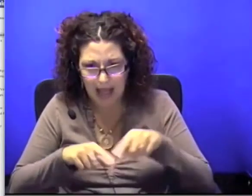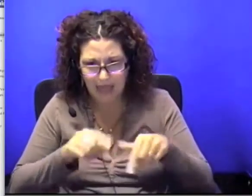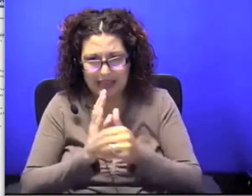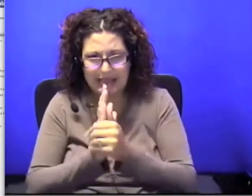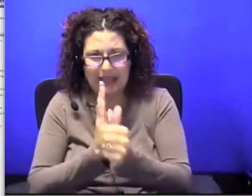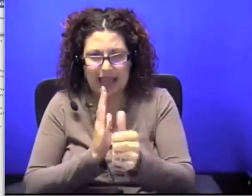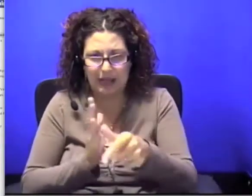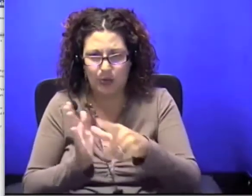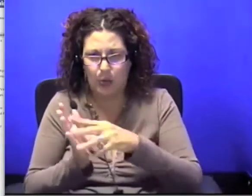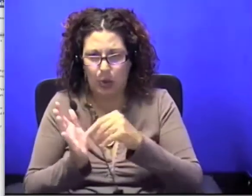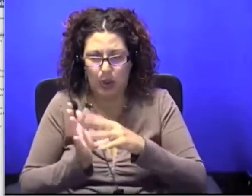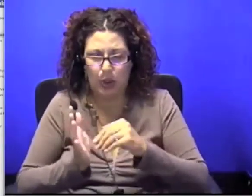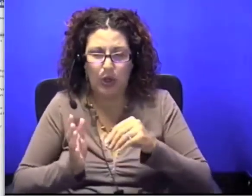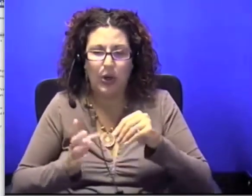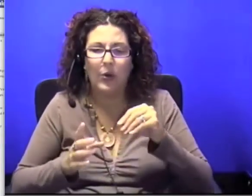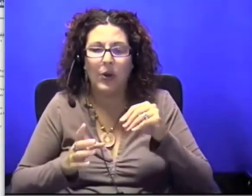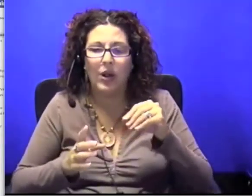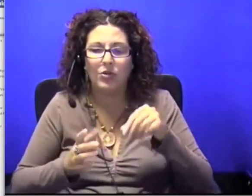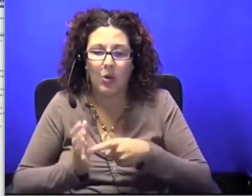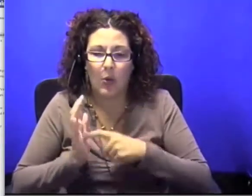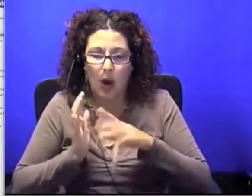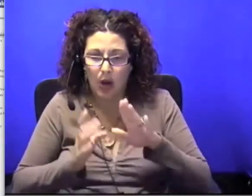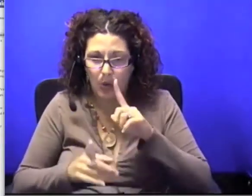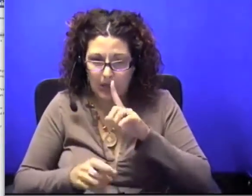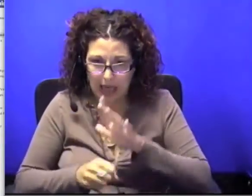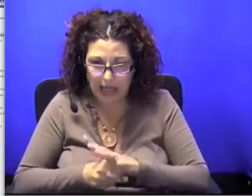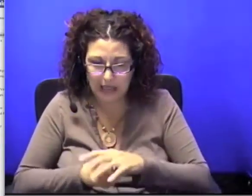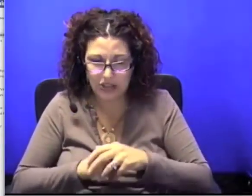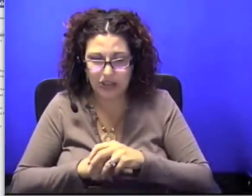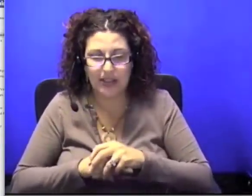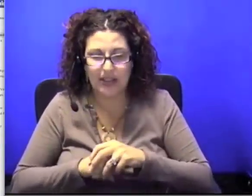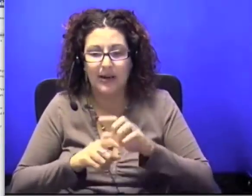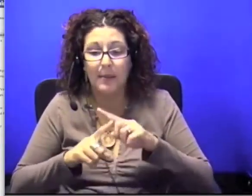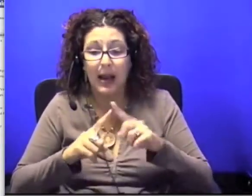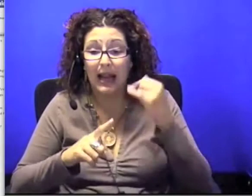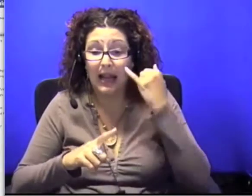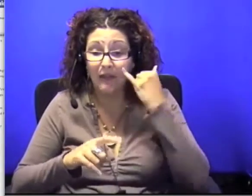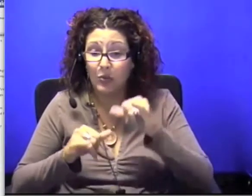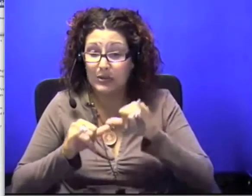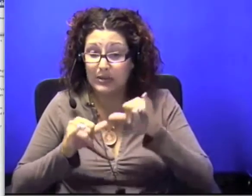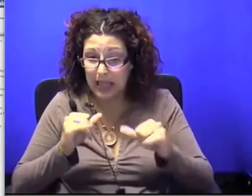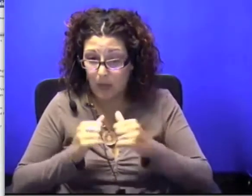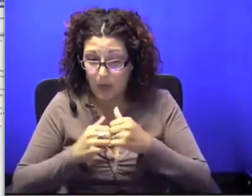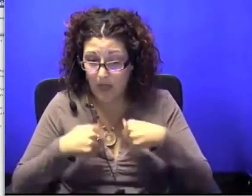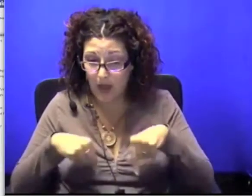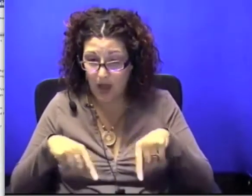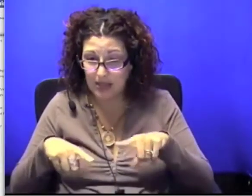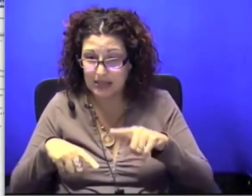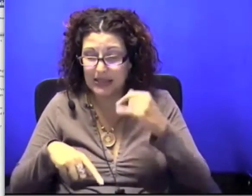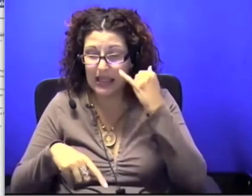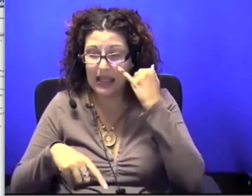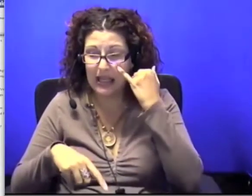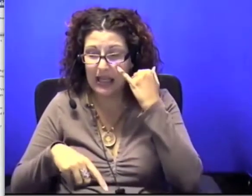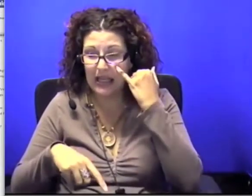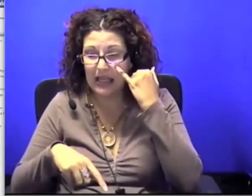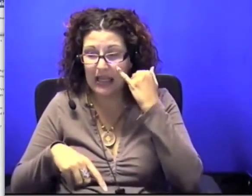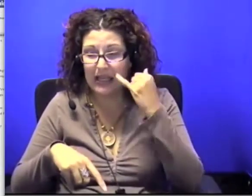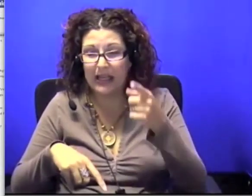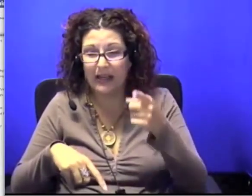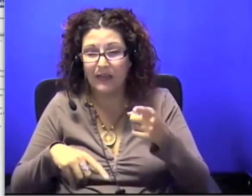and apply them. It's going to require your dedication. But if you'll stick with us, if you'll be as